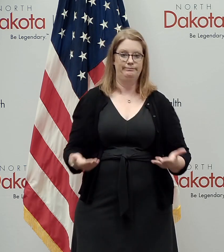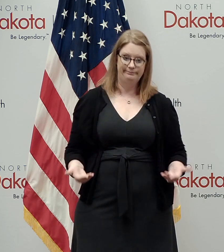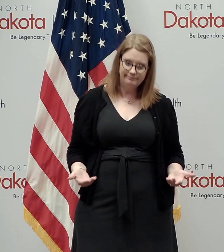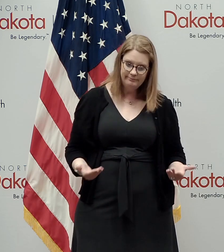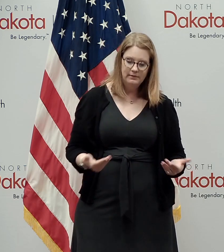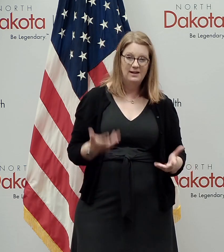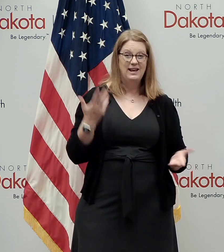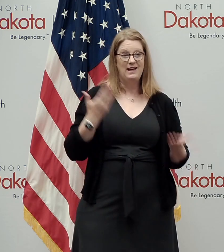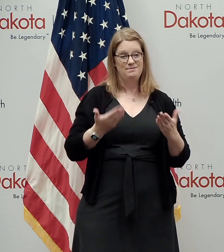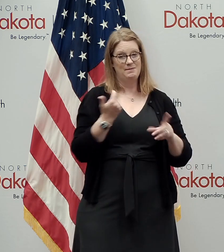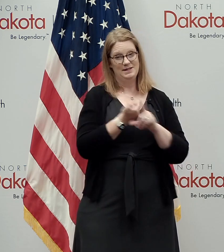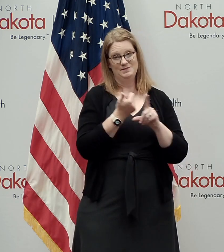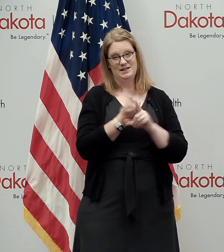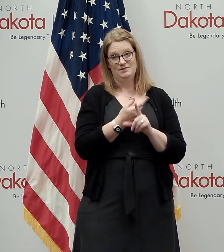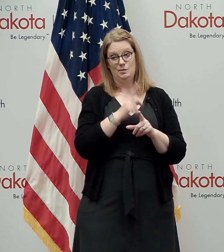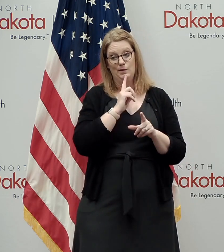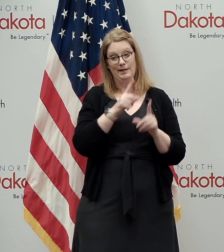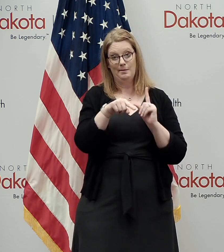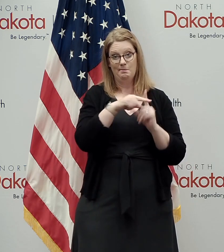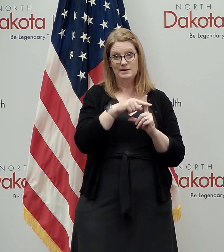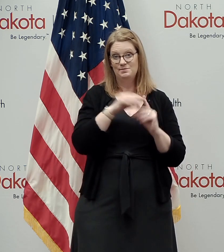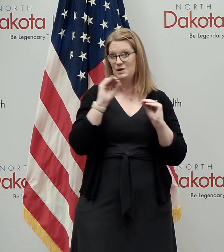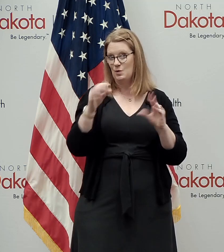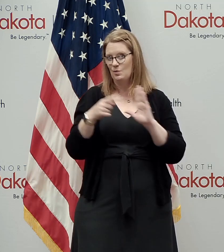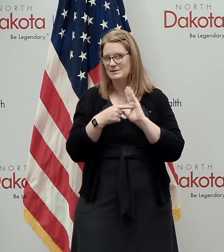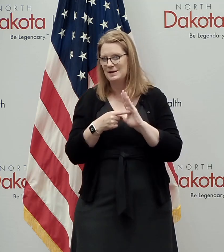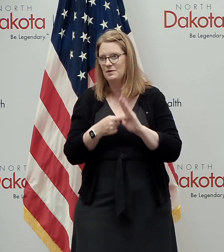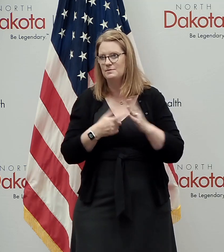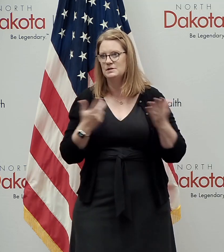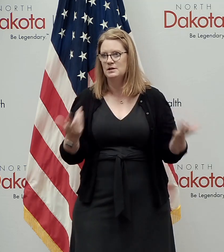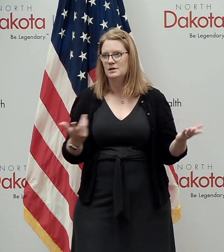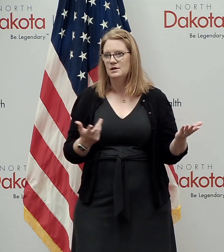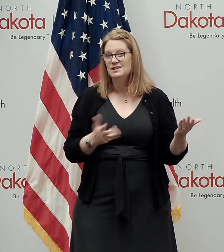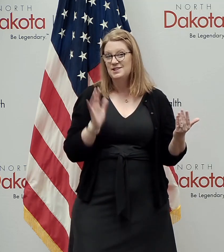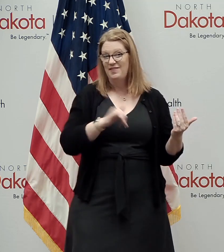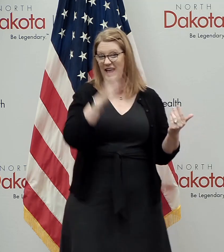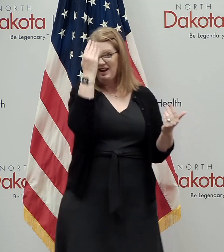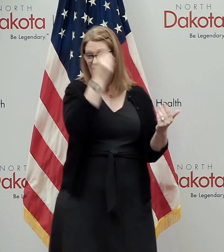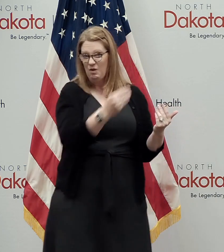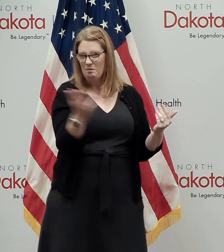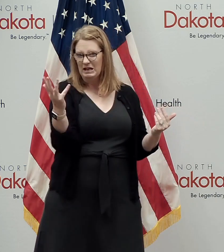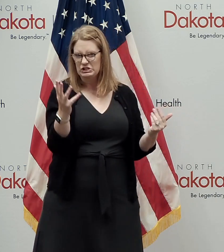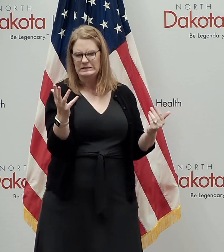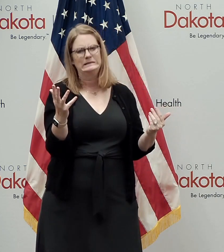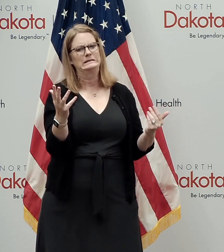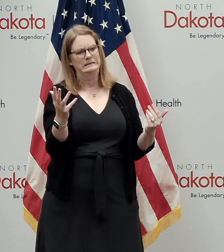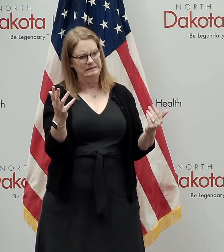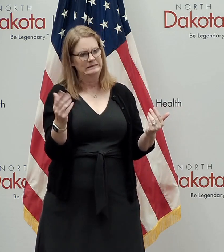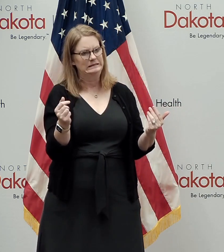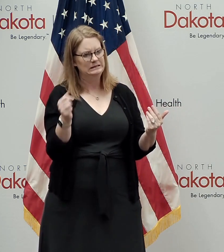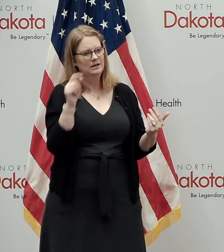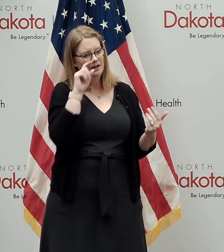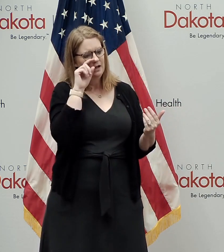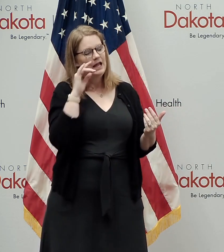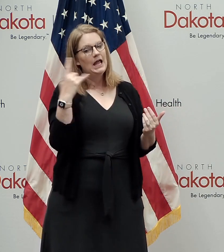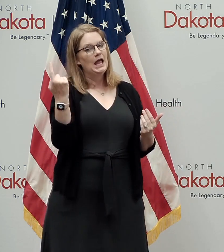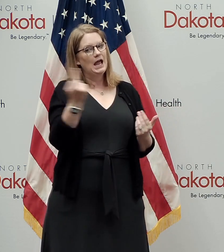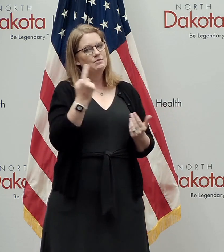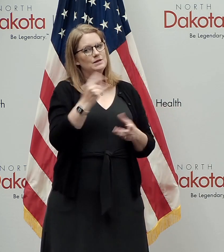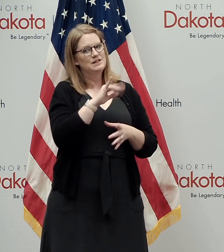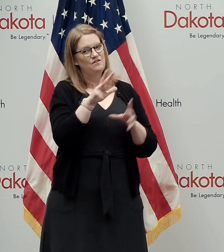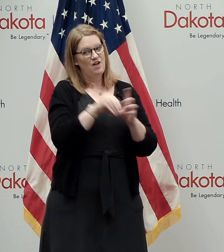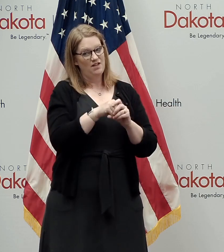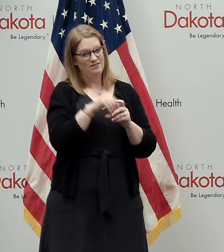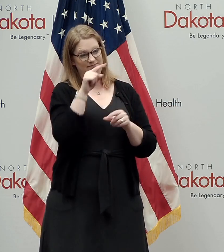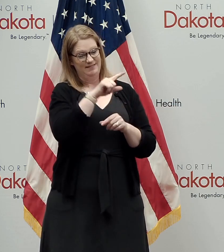be an asymptomatic spreader. So in those cases, the latent information of a test does not help us. So we've got everybody that's been involved with the